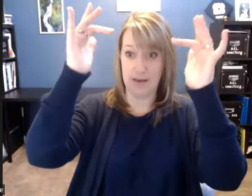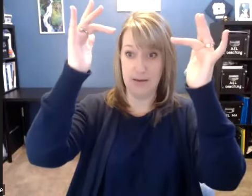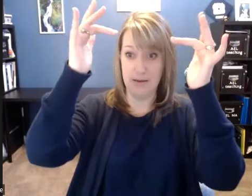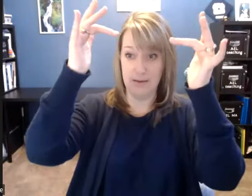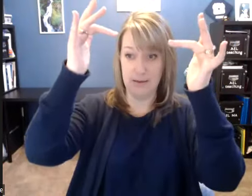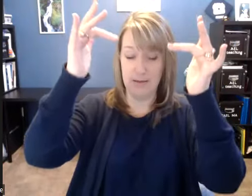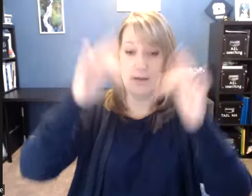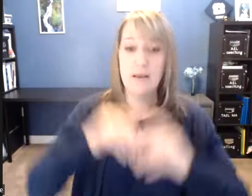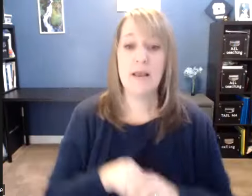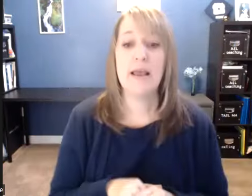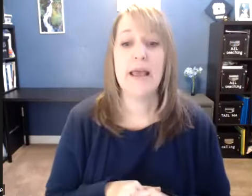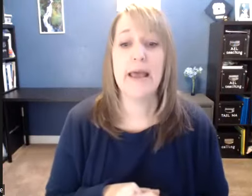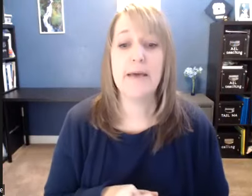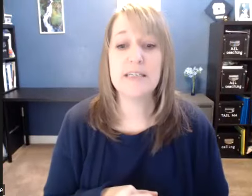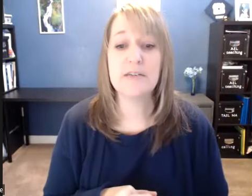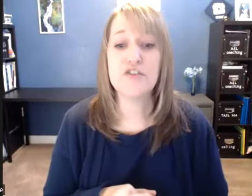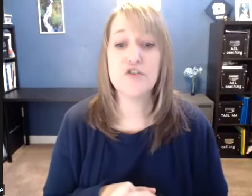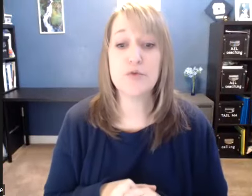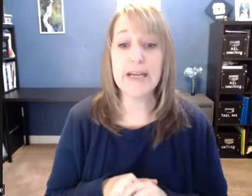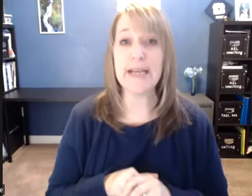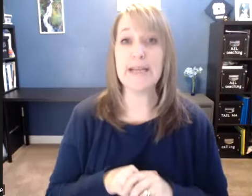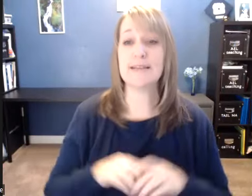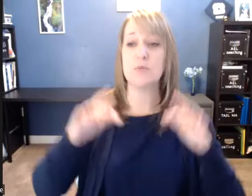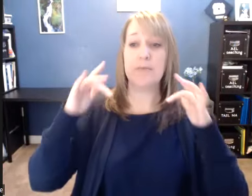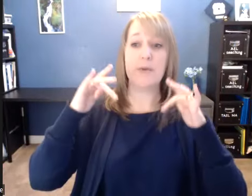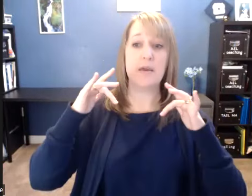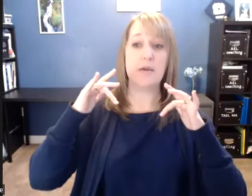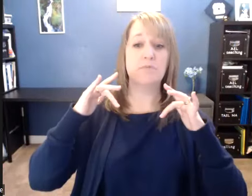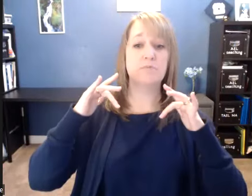okay? Empty streets would be,